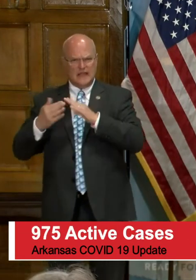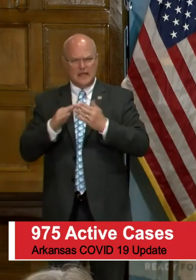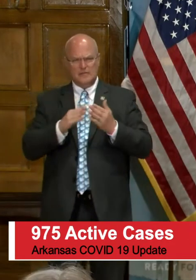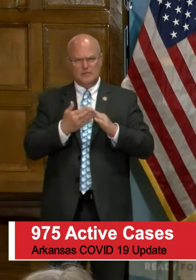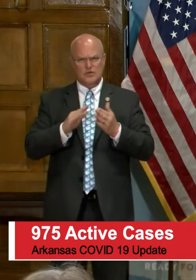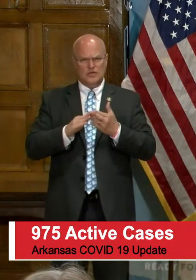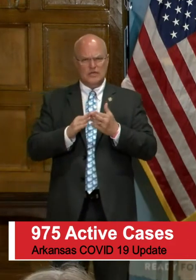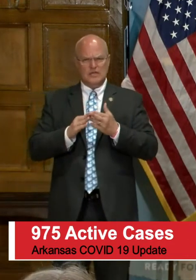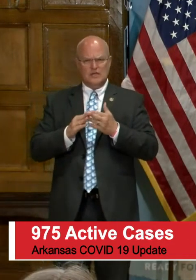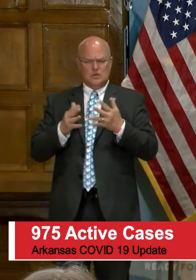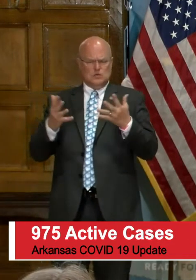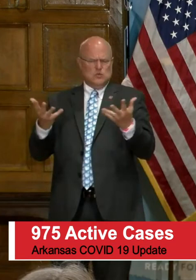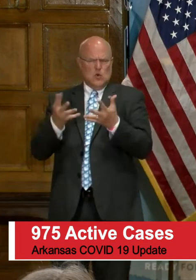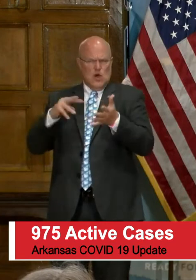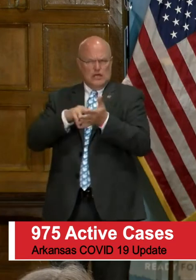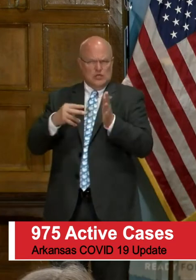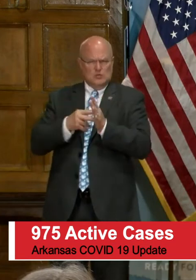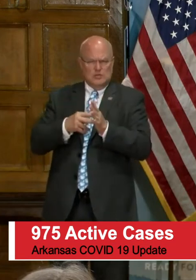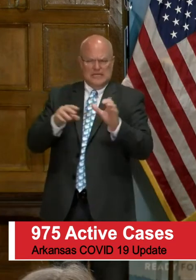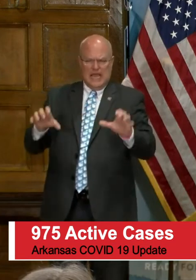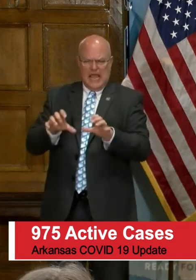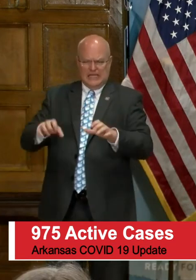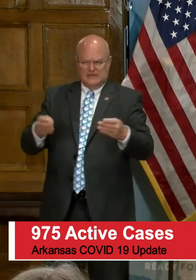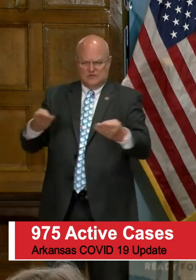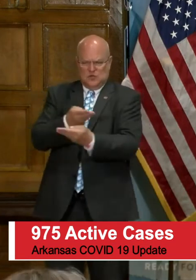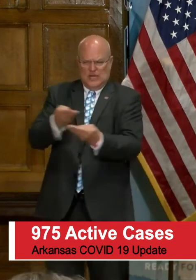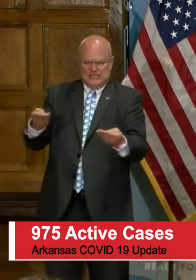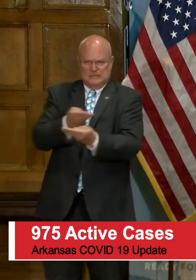community. What defines active